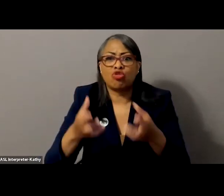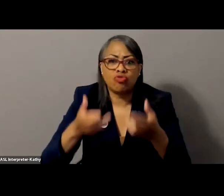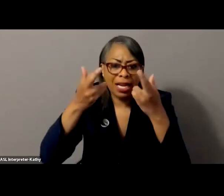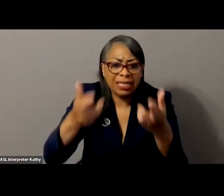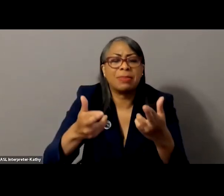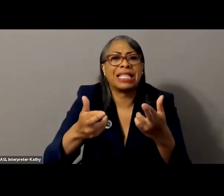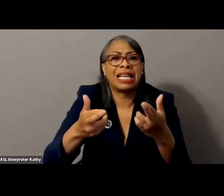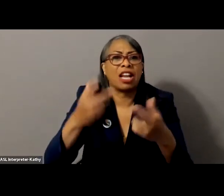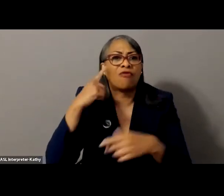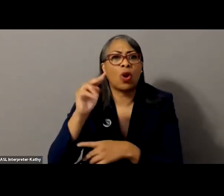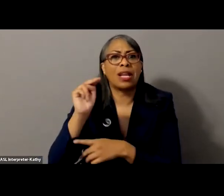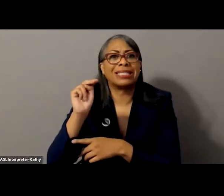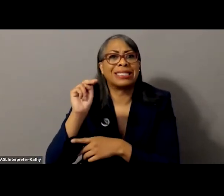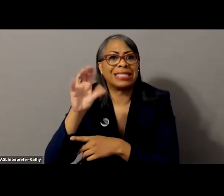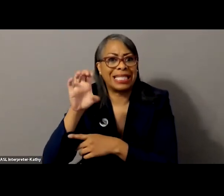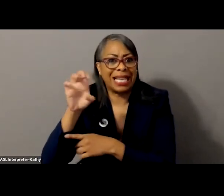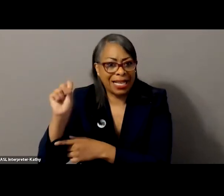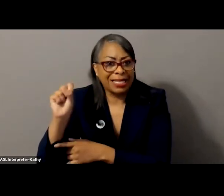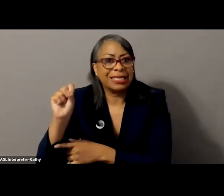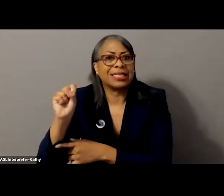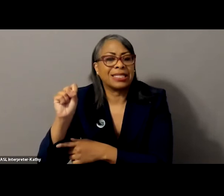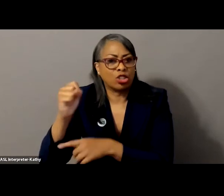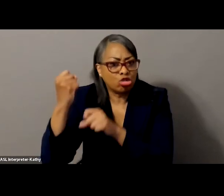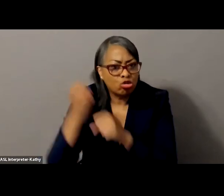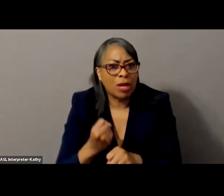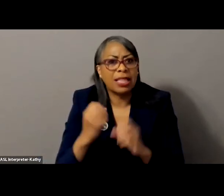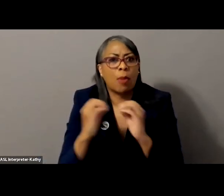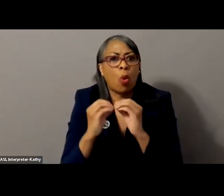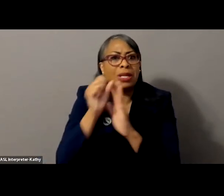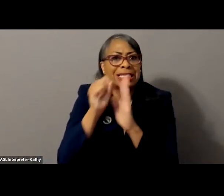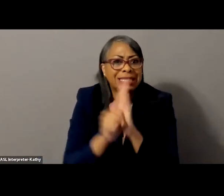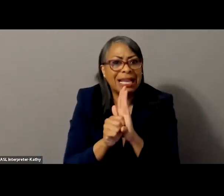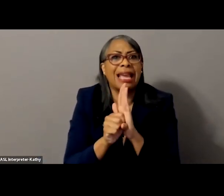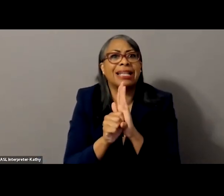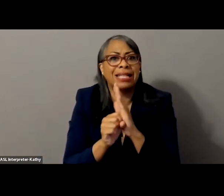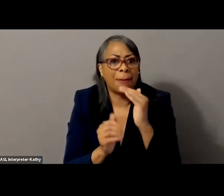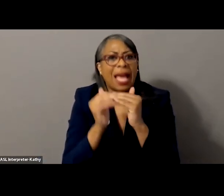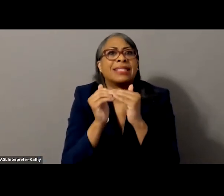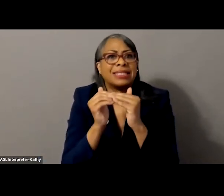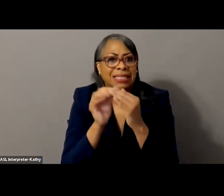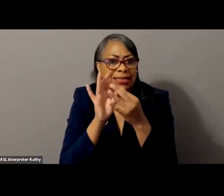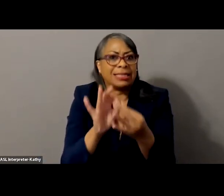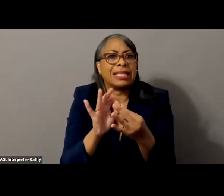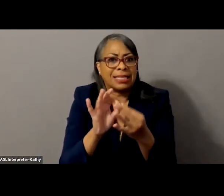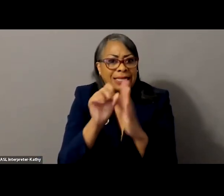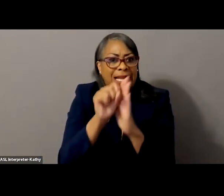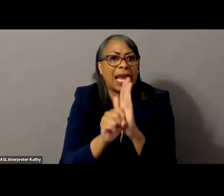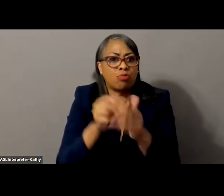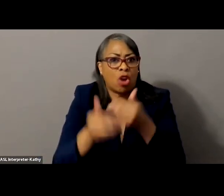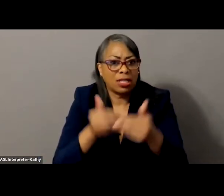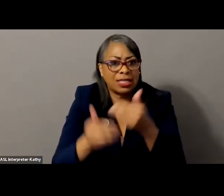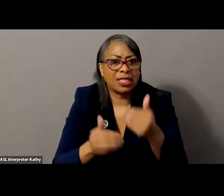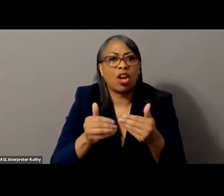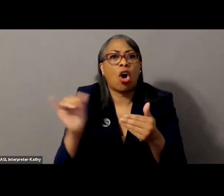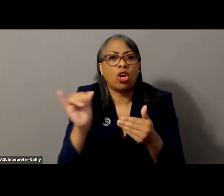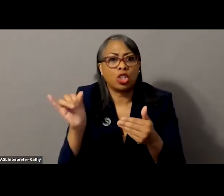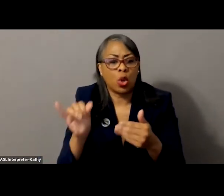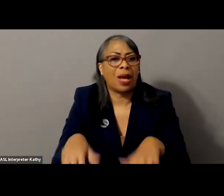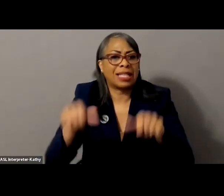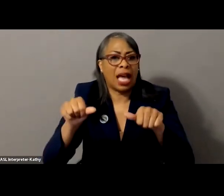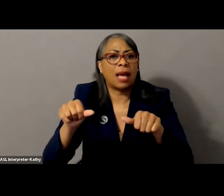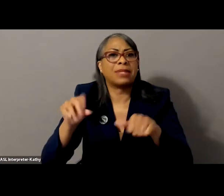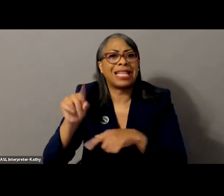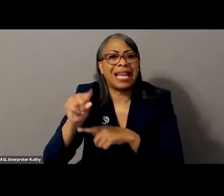4.4 that NCS should strengthen state capacity to link data across systems, but really to adopt shared data standards